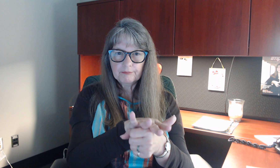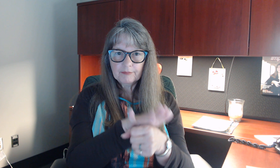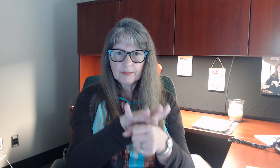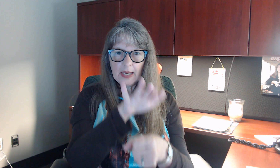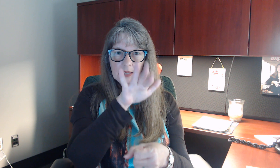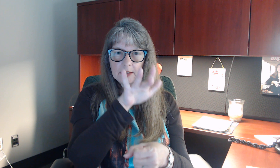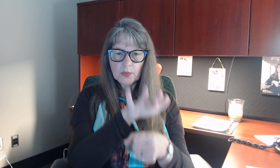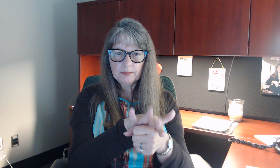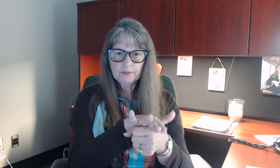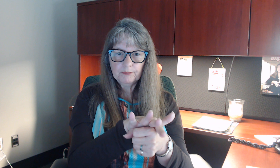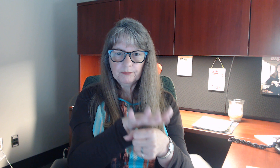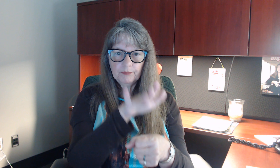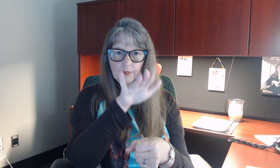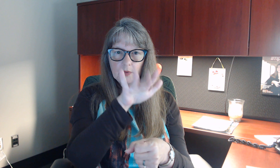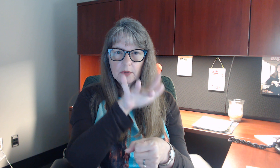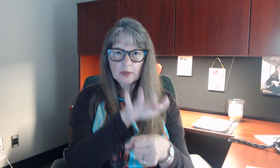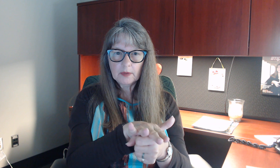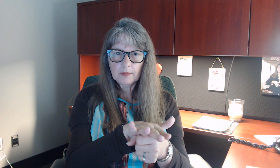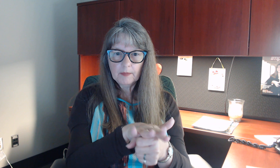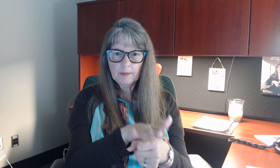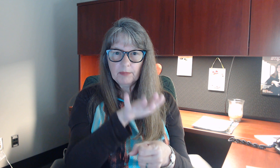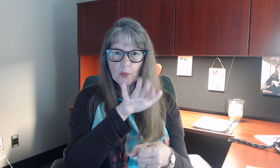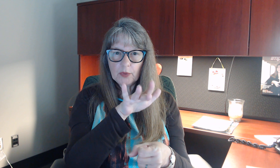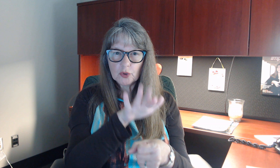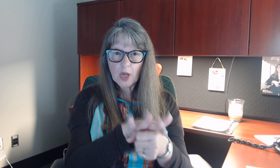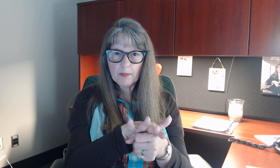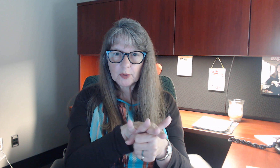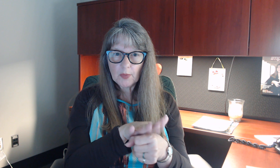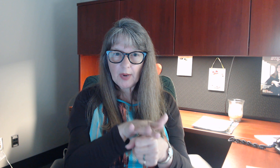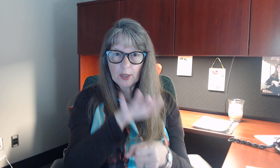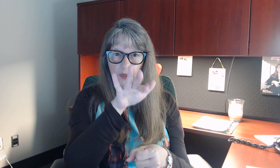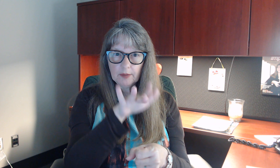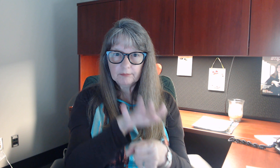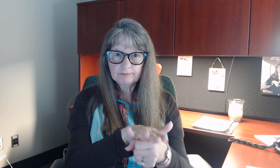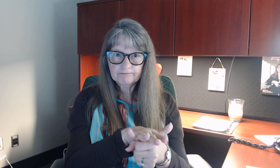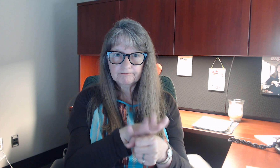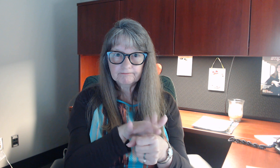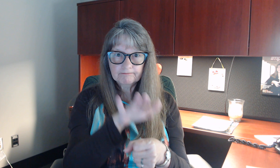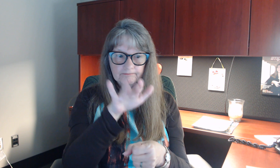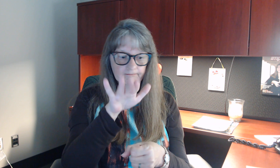I like this one. But on their top, they're so angry.